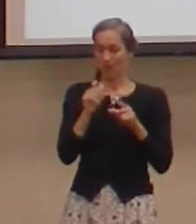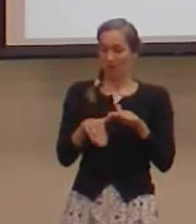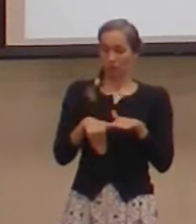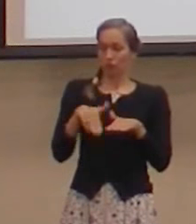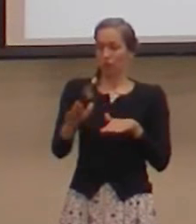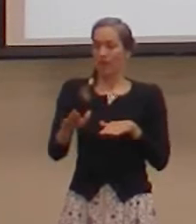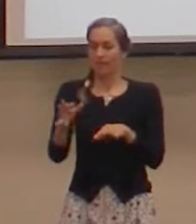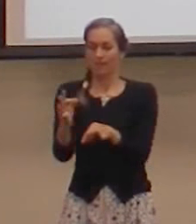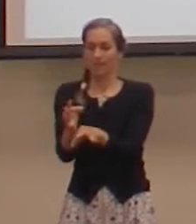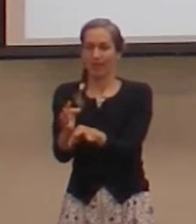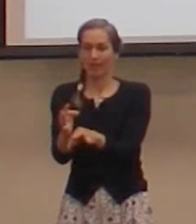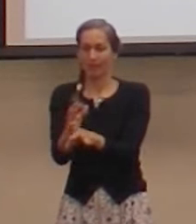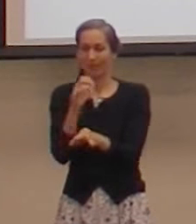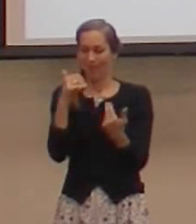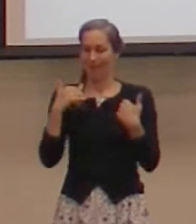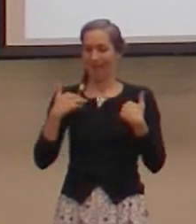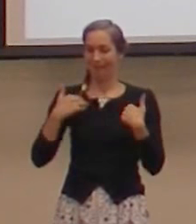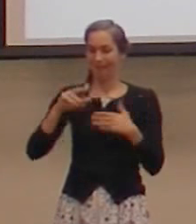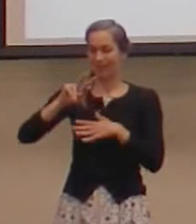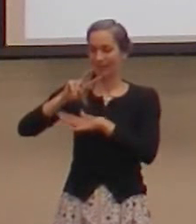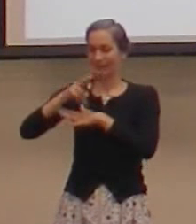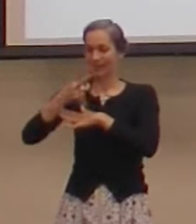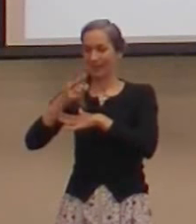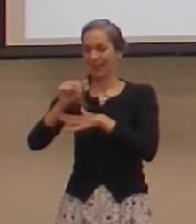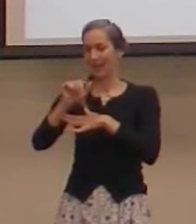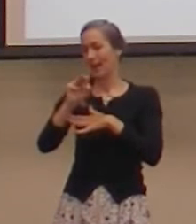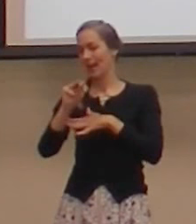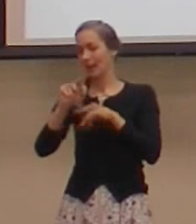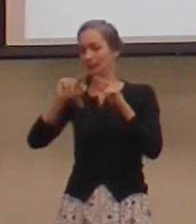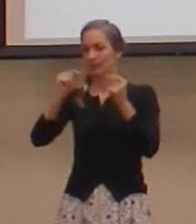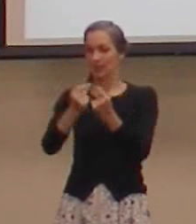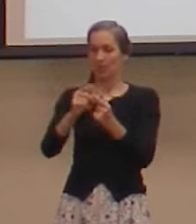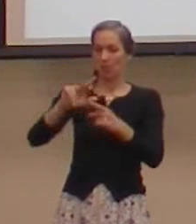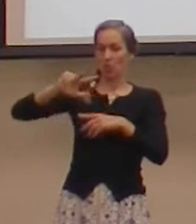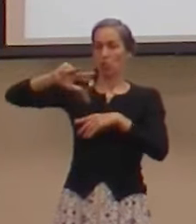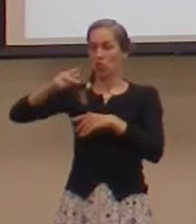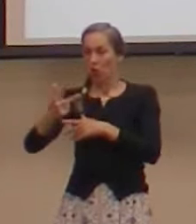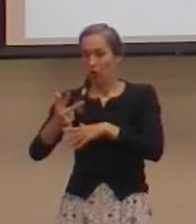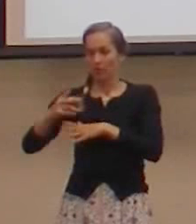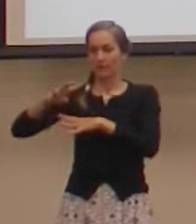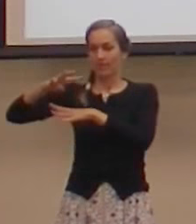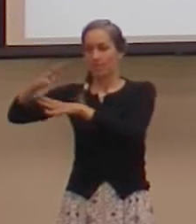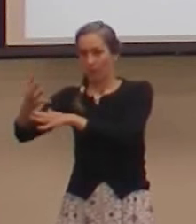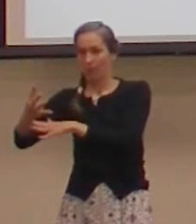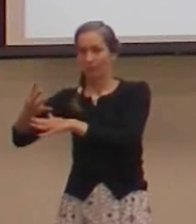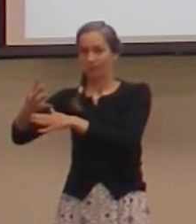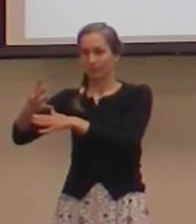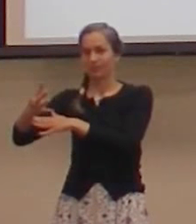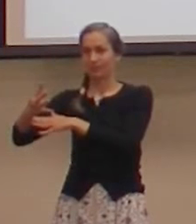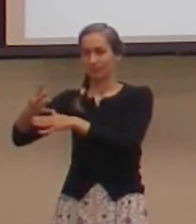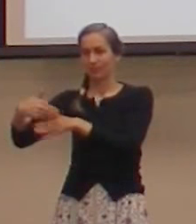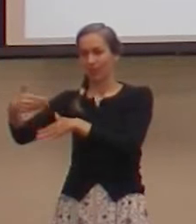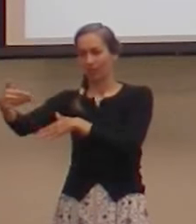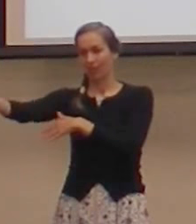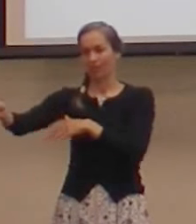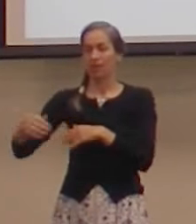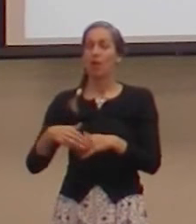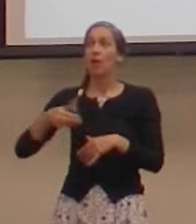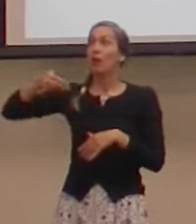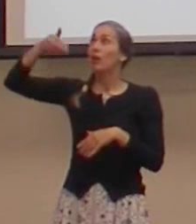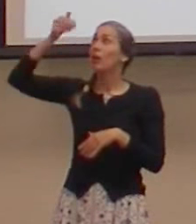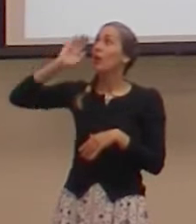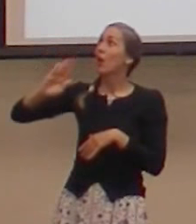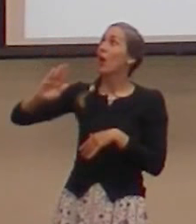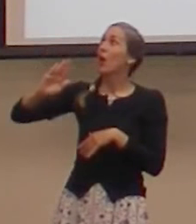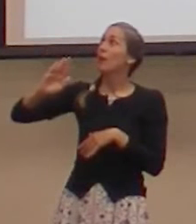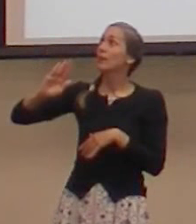we wouldn't have had a second AIM team and a third AIM team and a fourth and so forth. And I think that God,